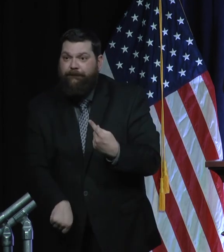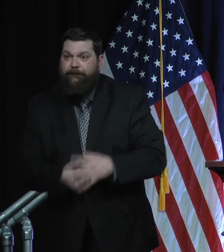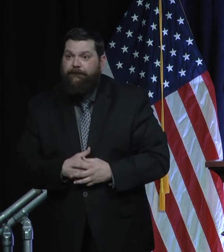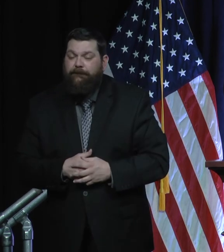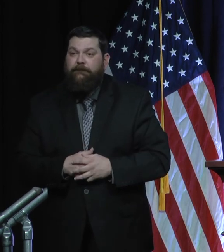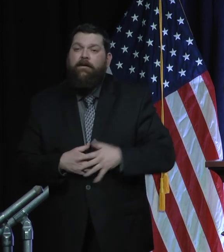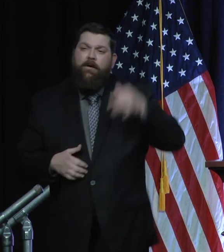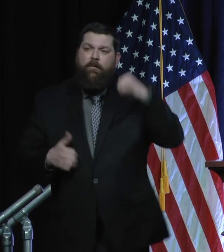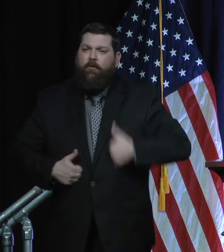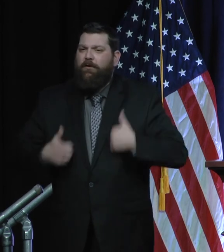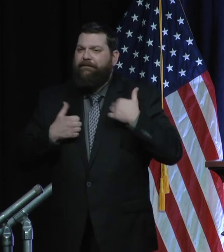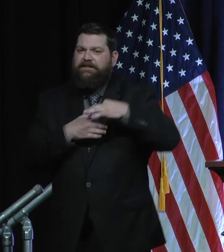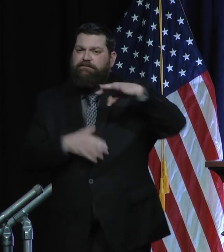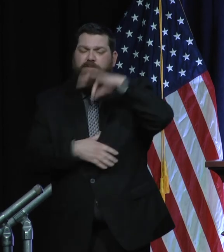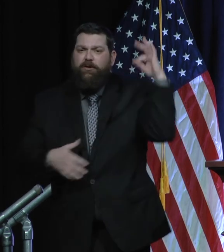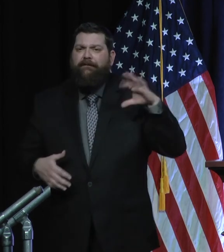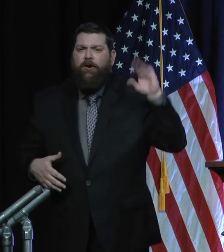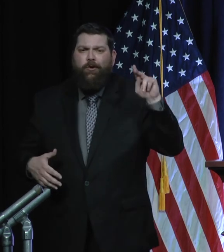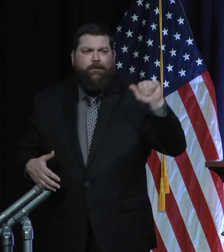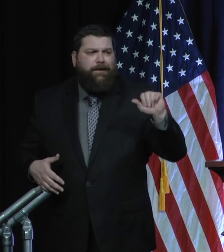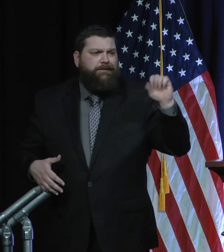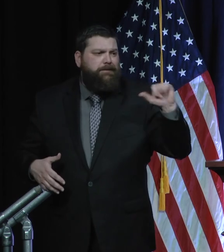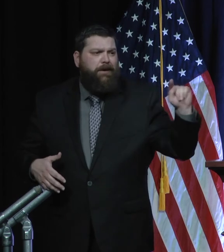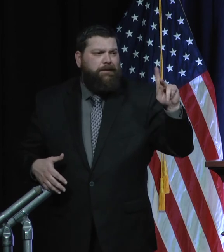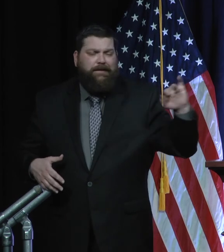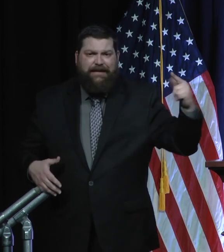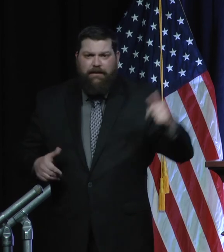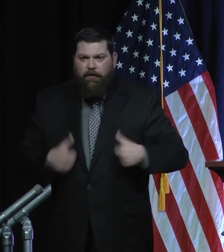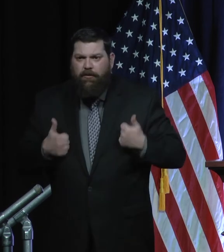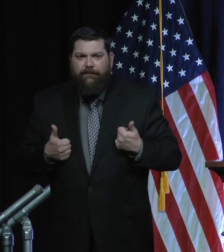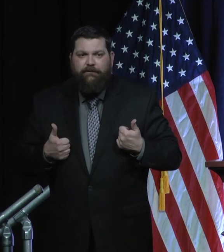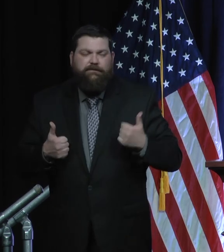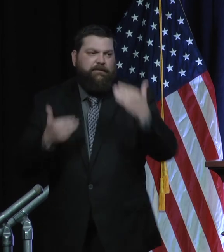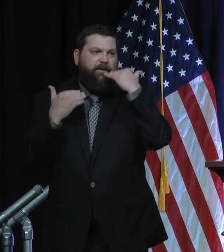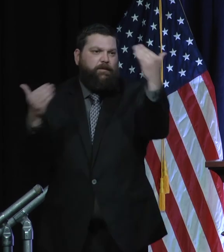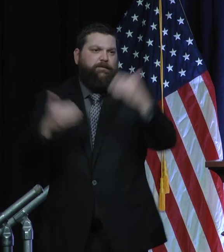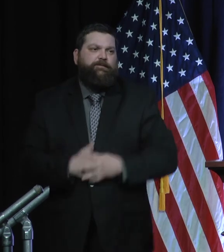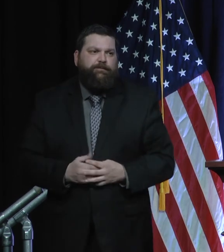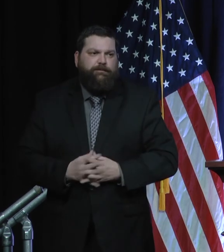live! Long live the spirit of Coretta Scott King, long live! Long live! I thank you.